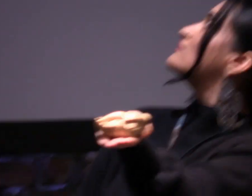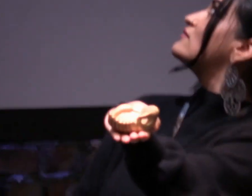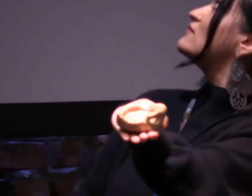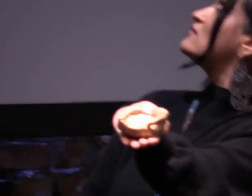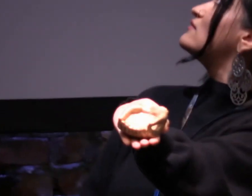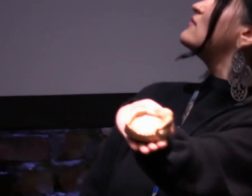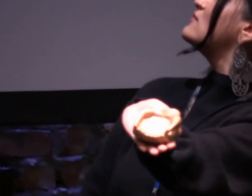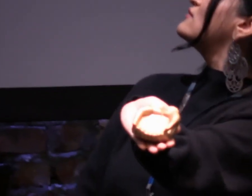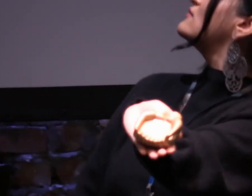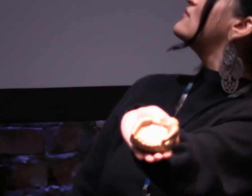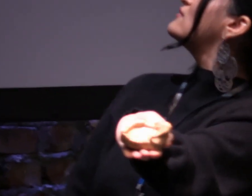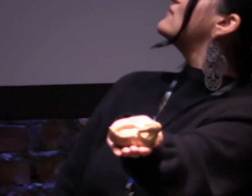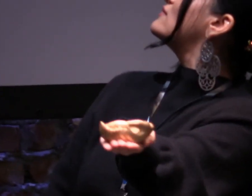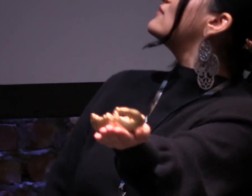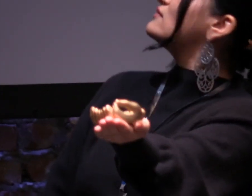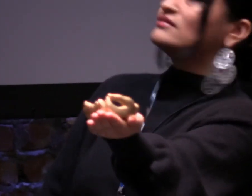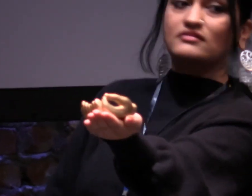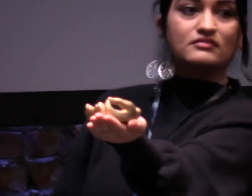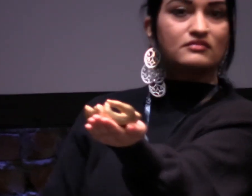And its palm is facing up.